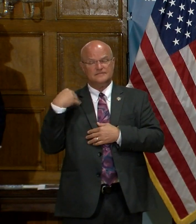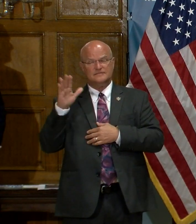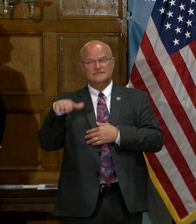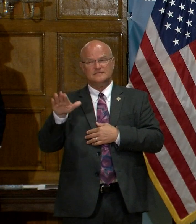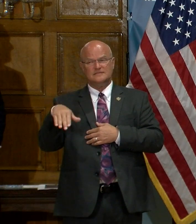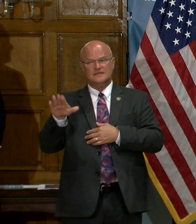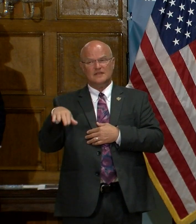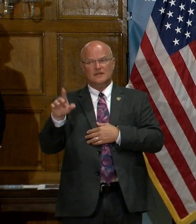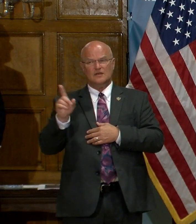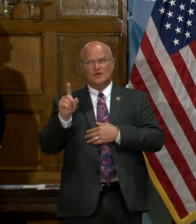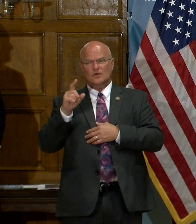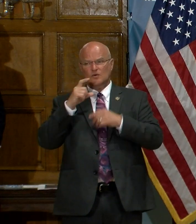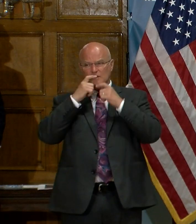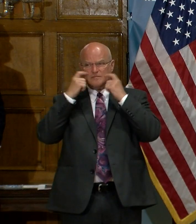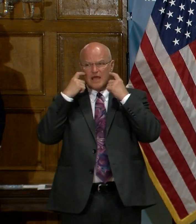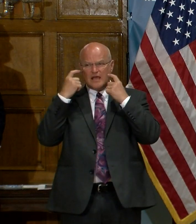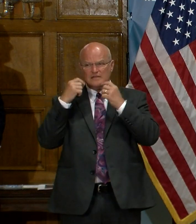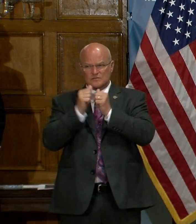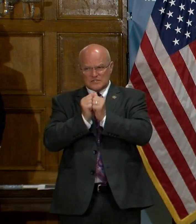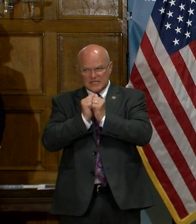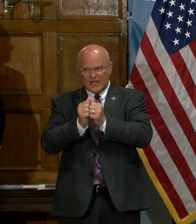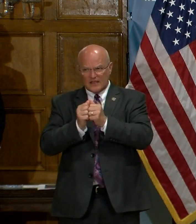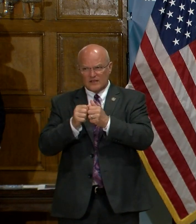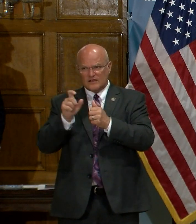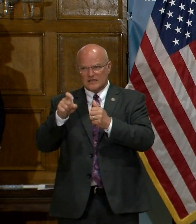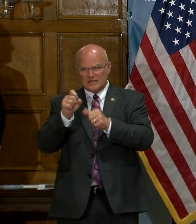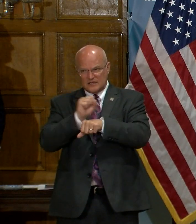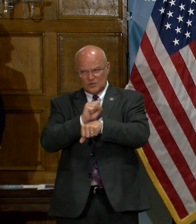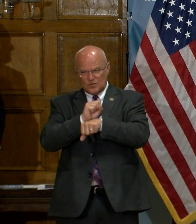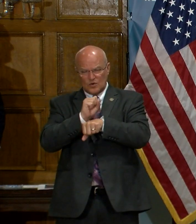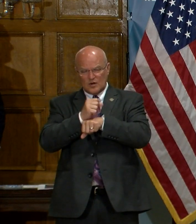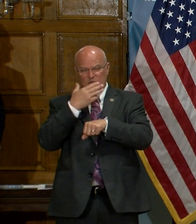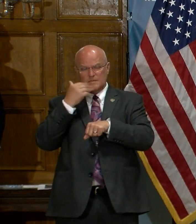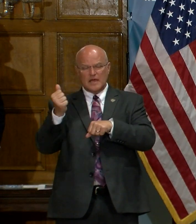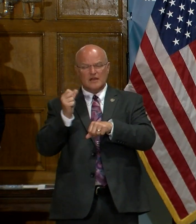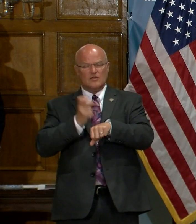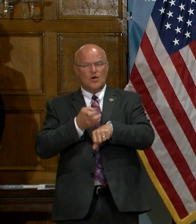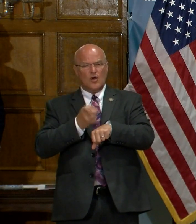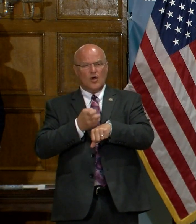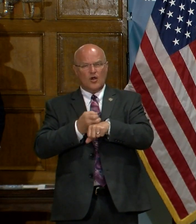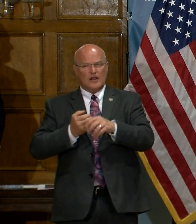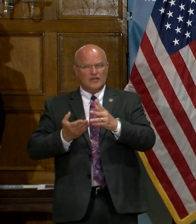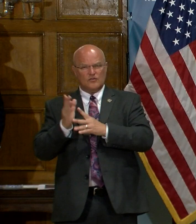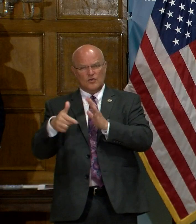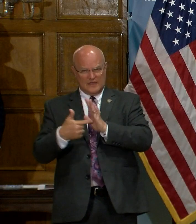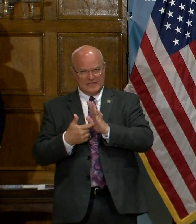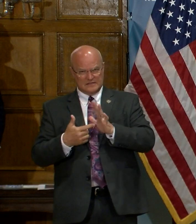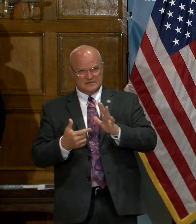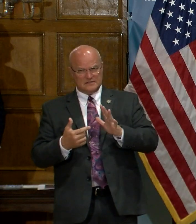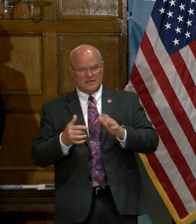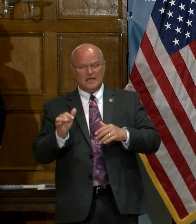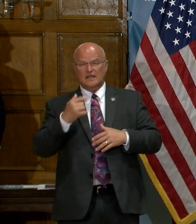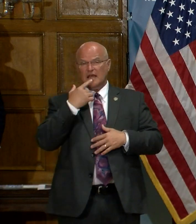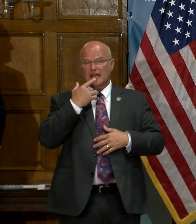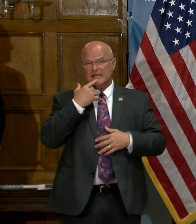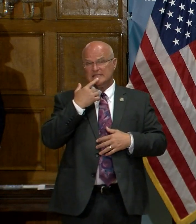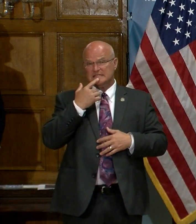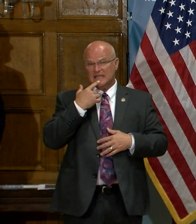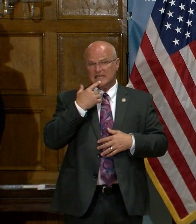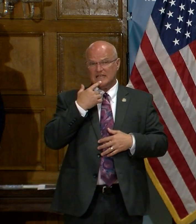and just say, you know, we're all in this together. We do need to work better and harder at getting through this. And like I